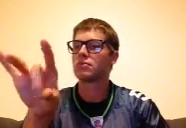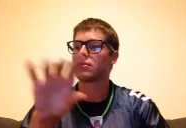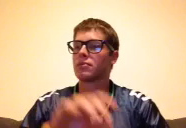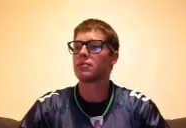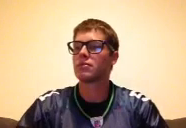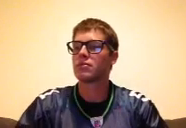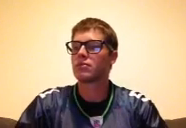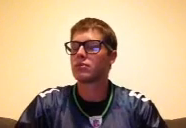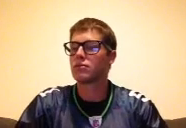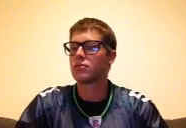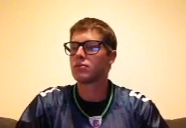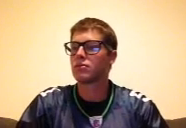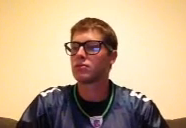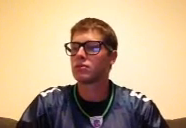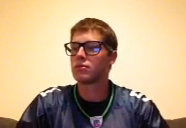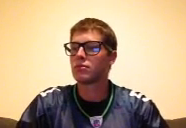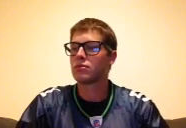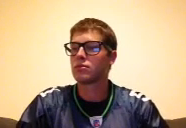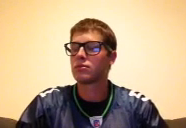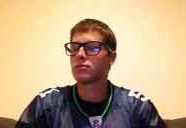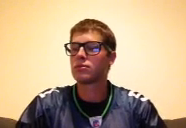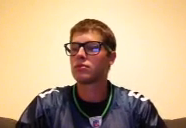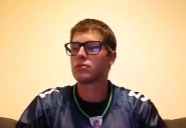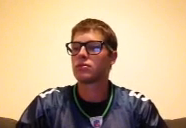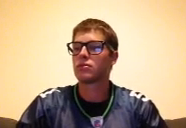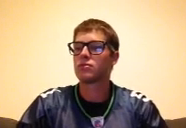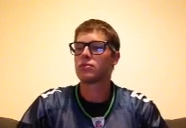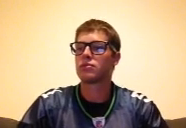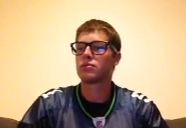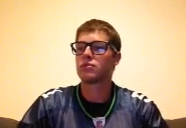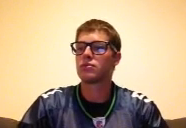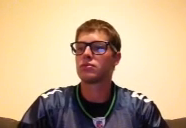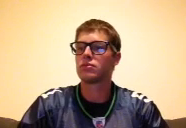doing in negotiations, get something done. This is the game that I think puts it over the top.